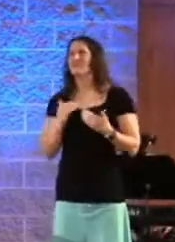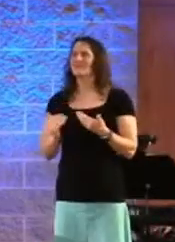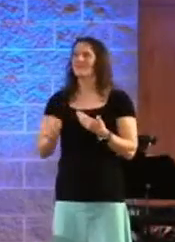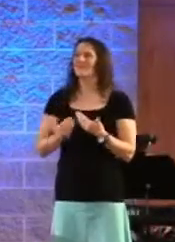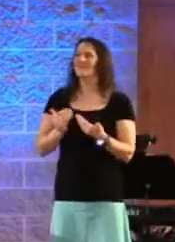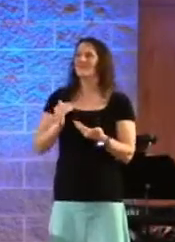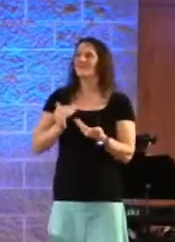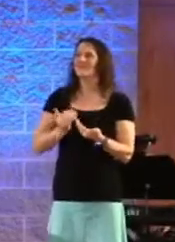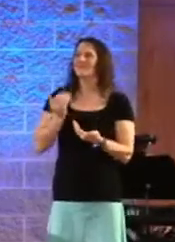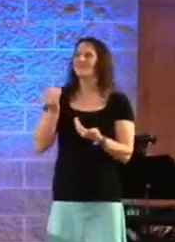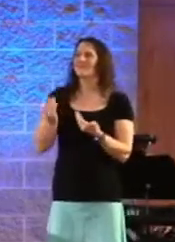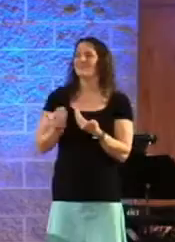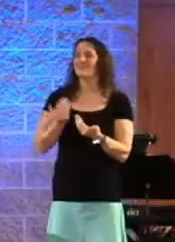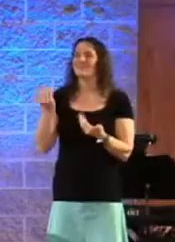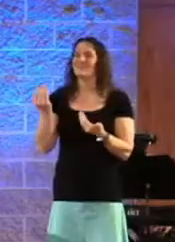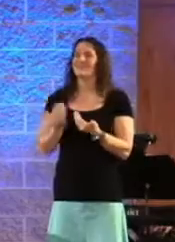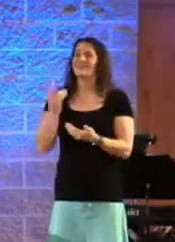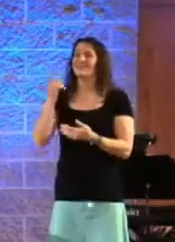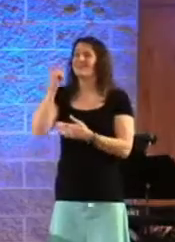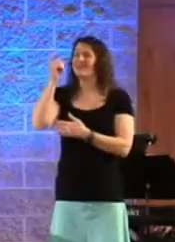You are the God of all comfort.